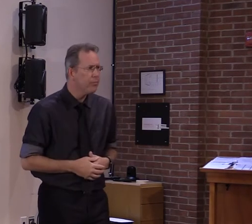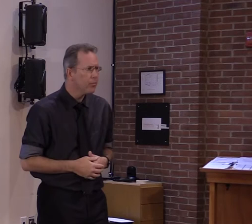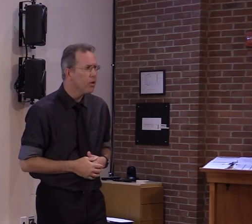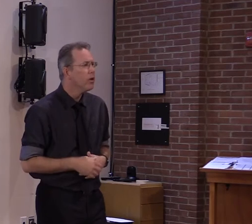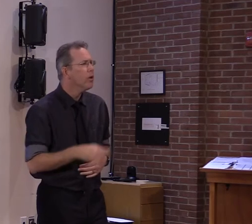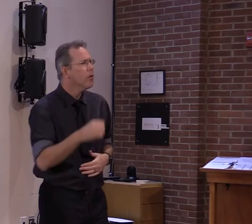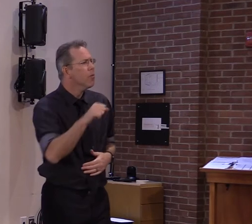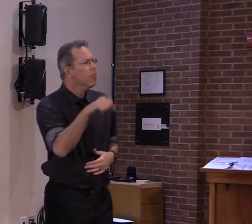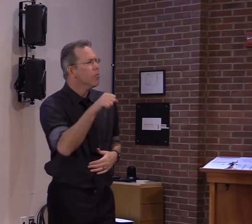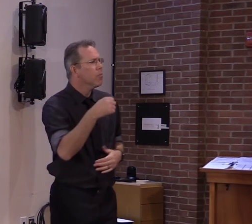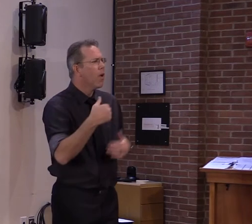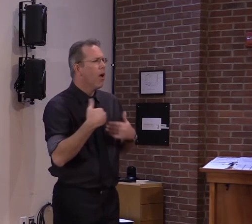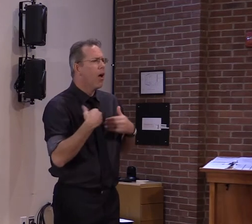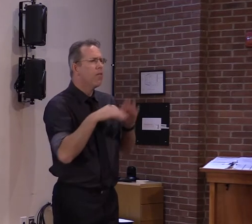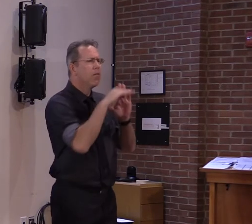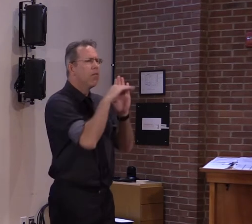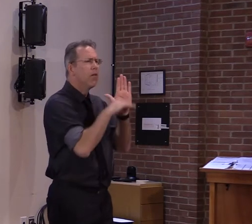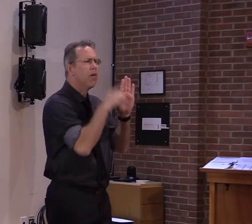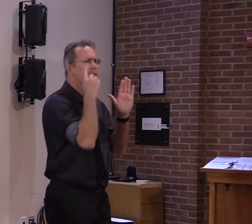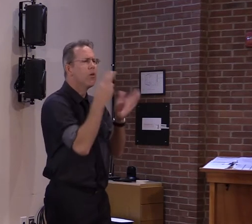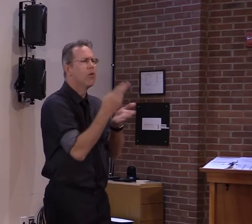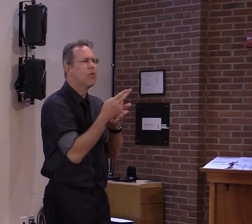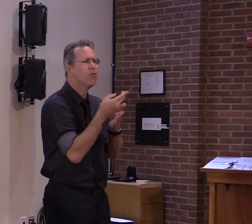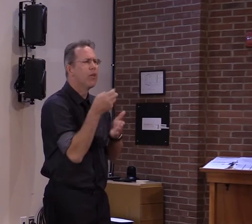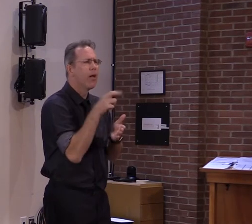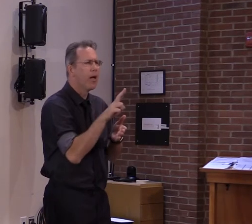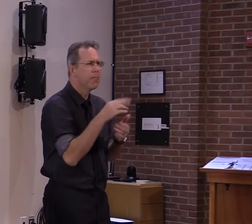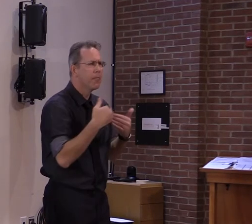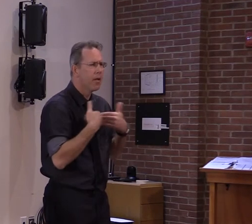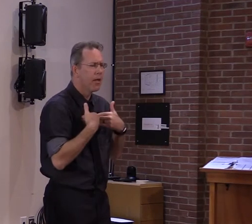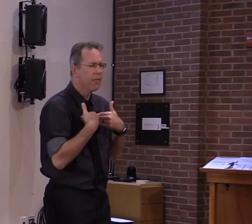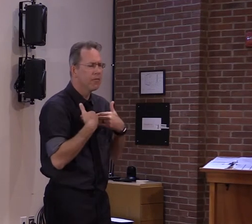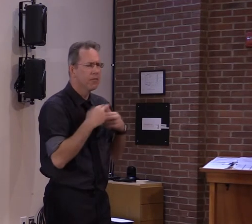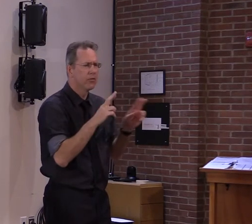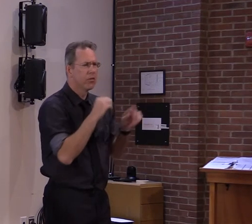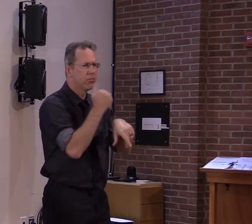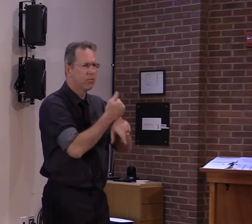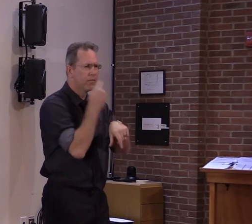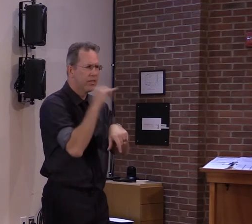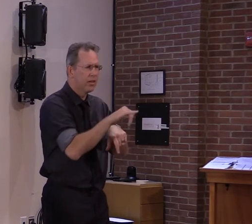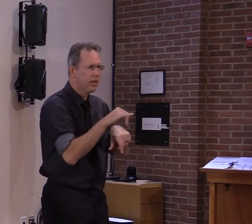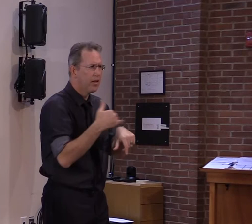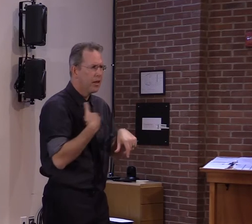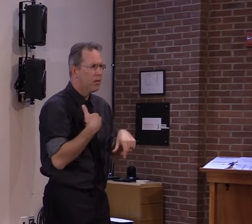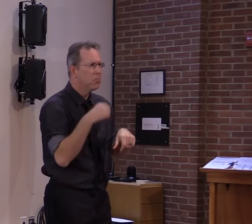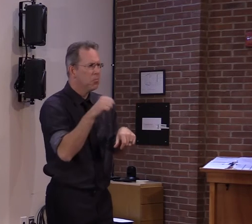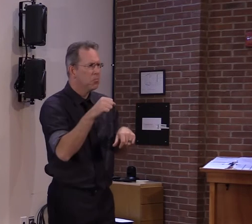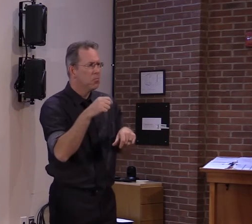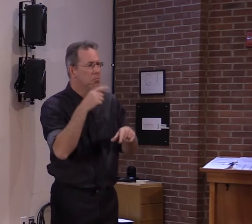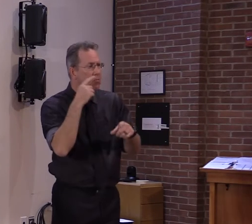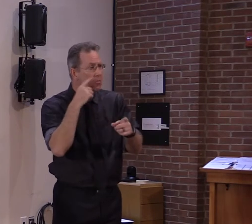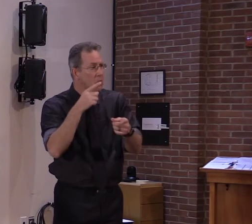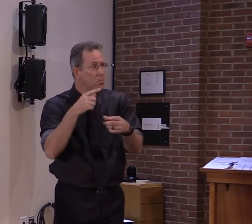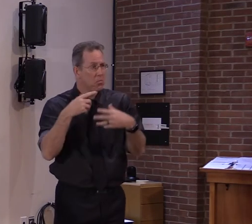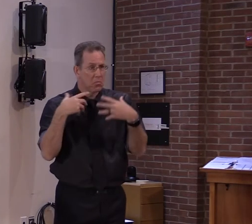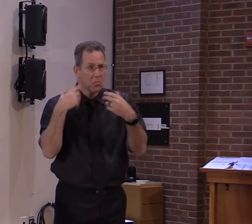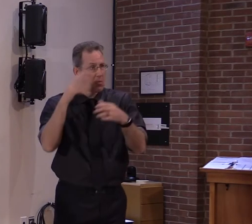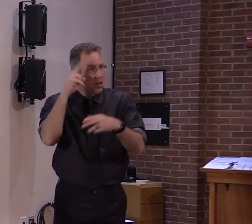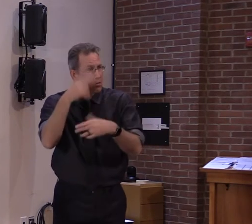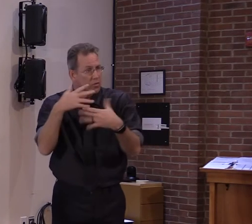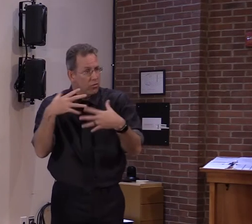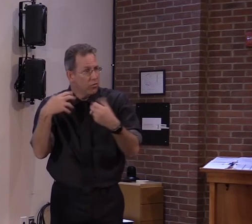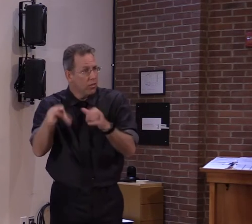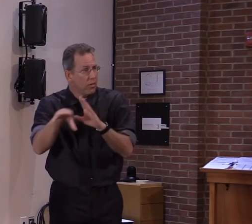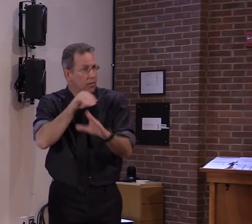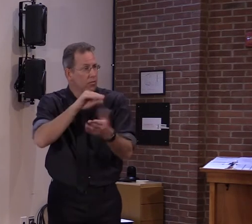at the hospital as well. One thing that you have hit upon that I'm just going to launch